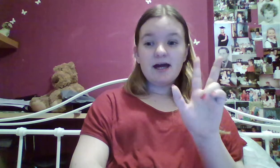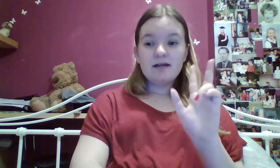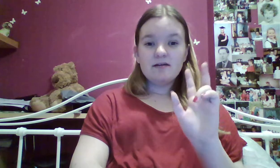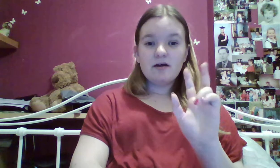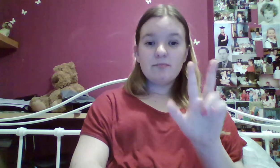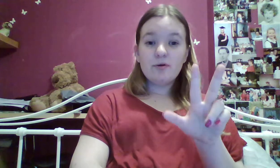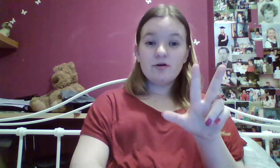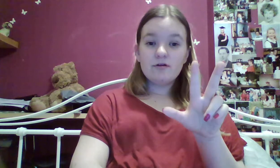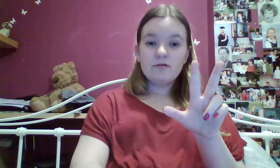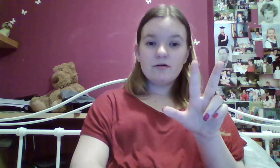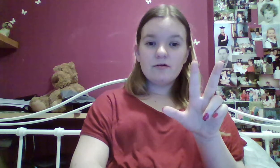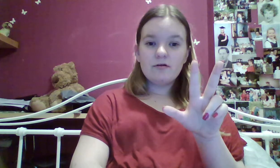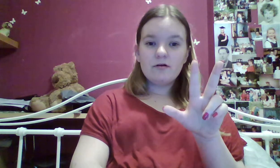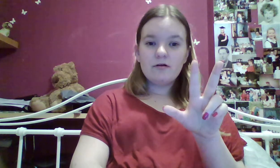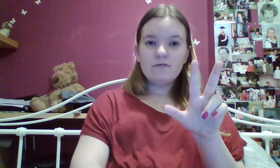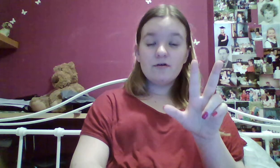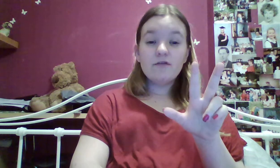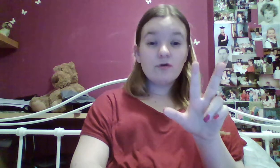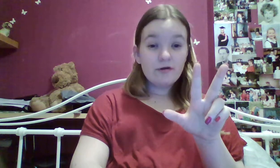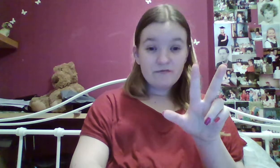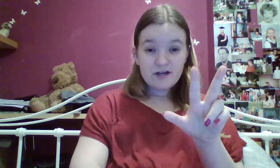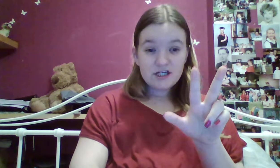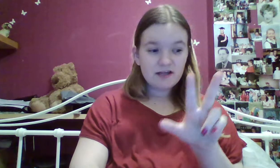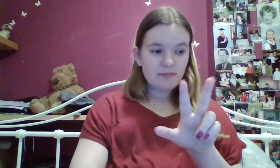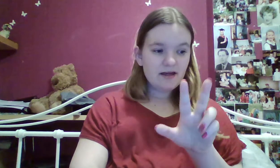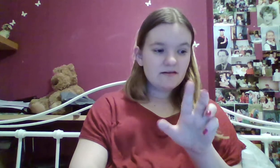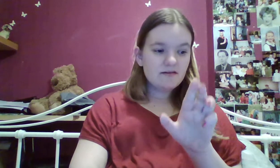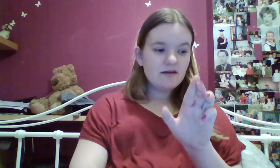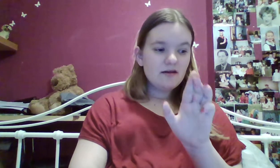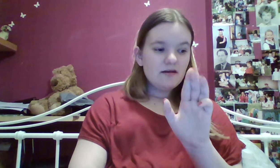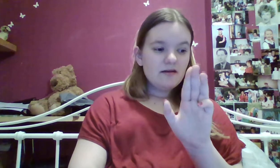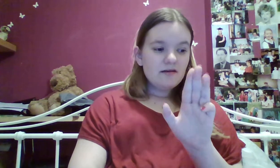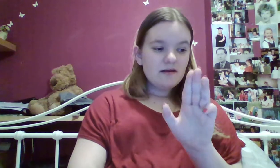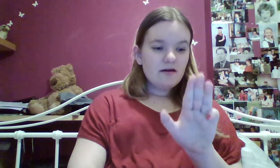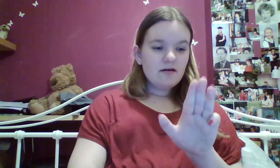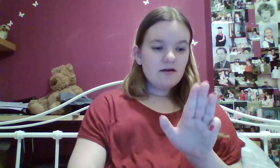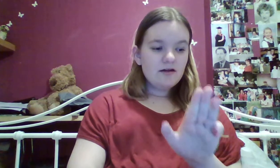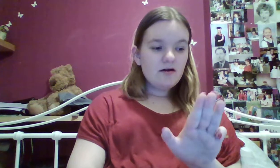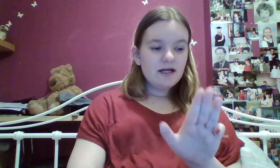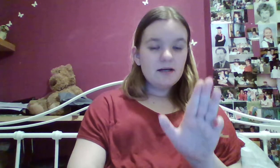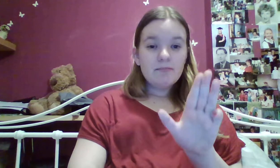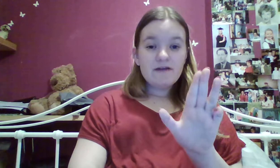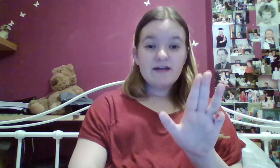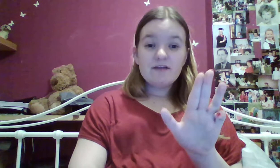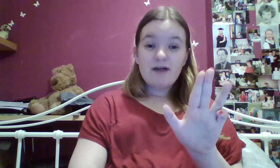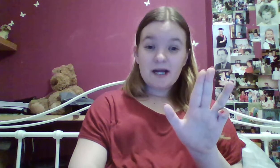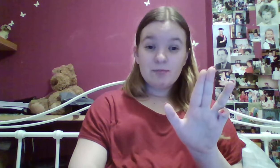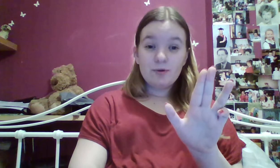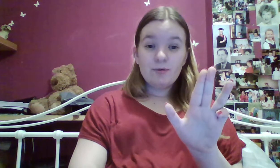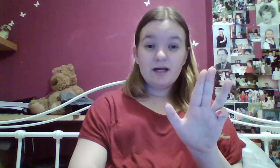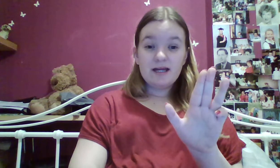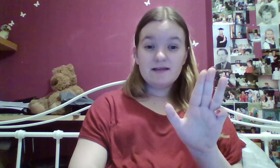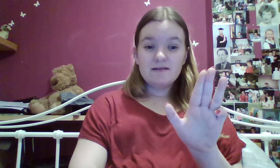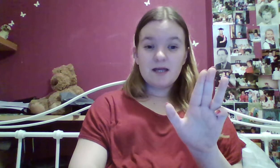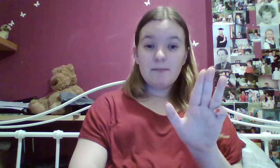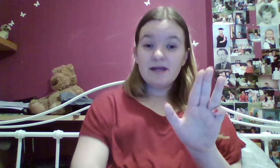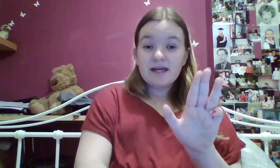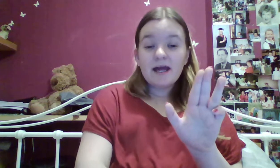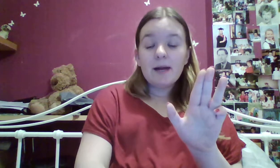and a pond full of koi fish as pets. 9. My favourite animal is a meerkat